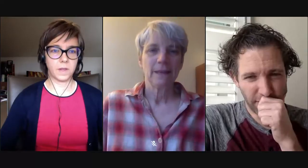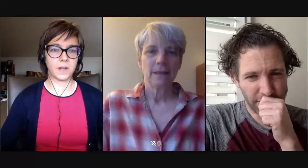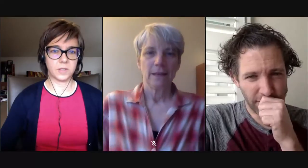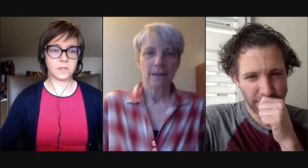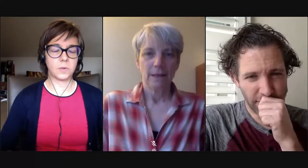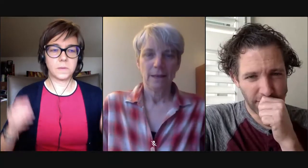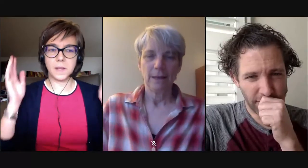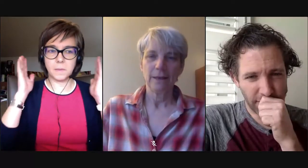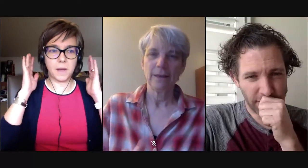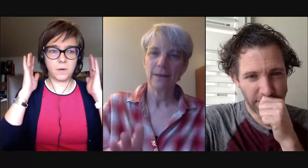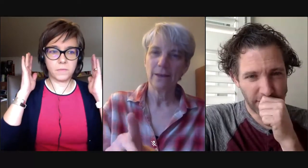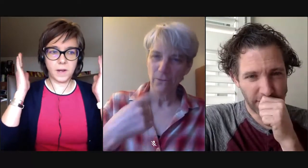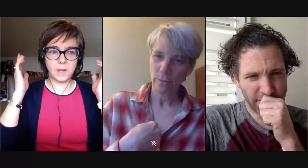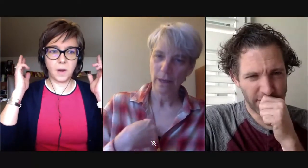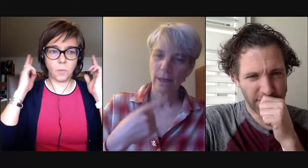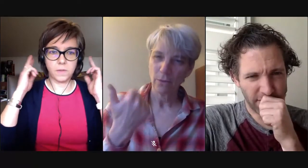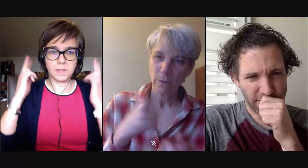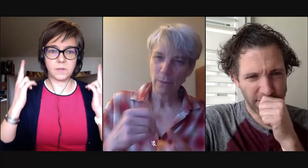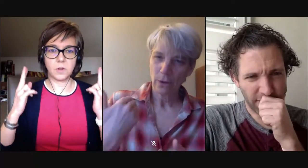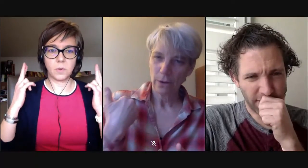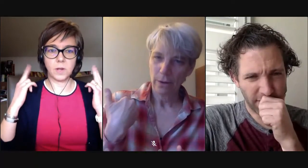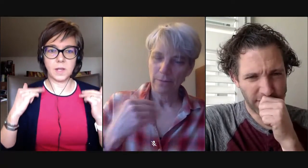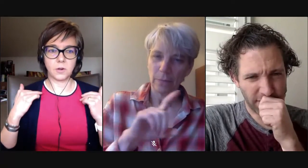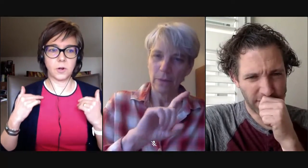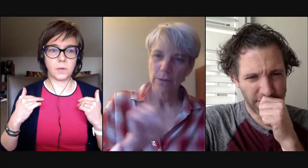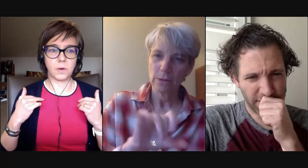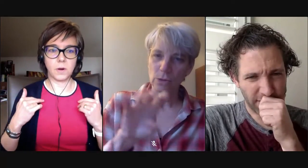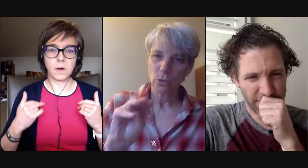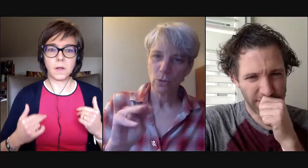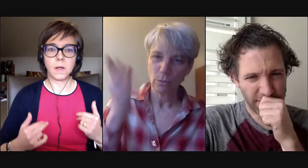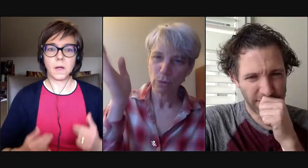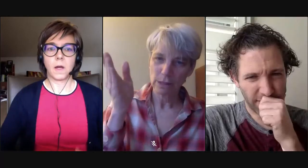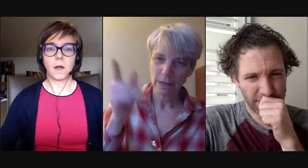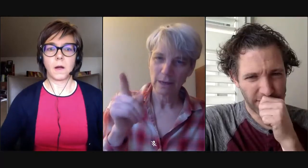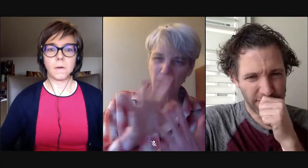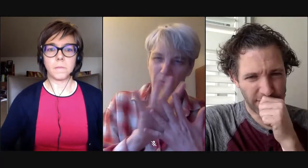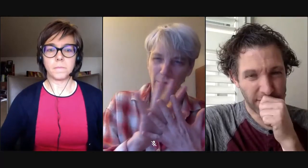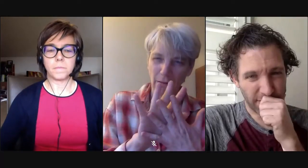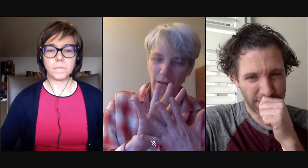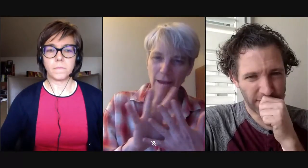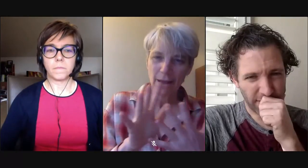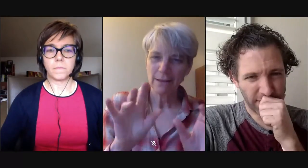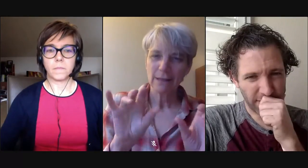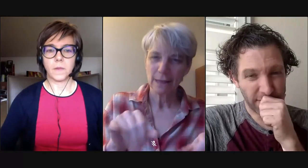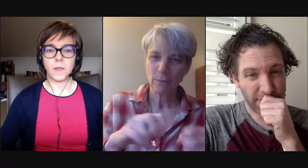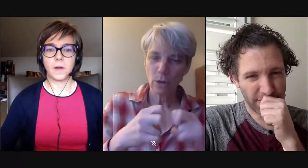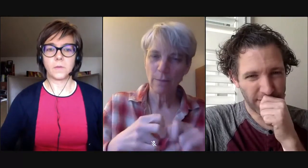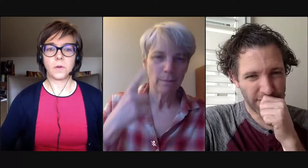connection. So it's a matter of finding out where the sound is going in your computer. I don't know